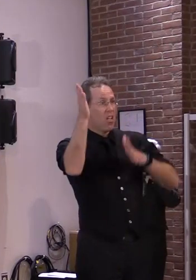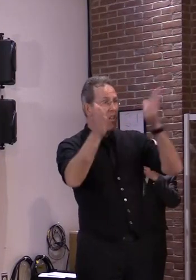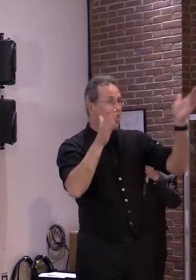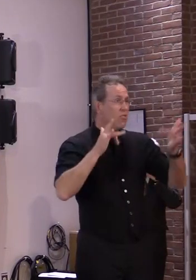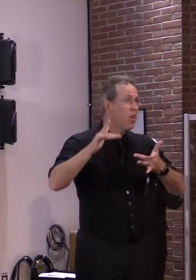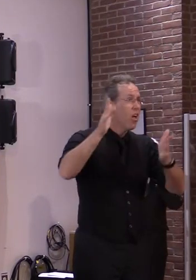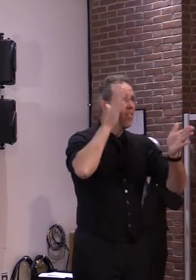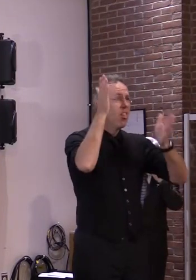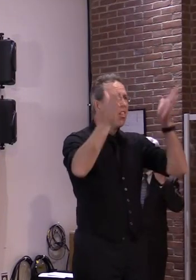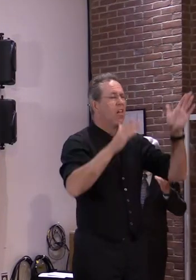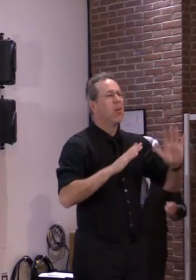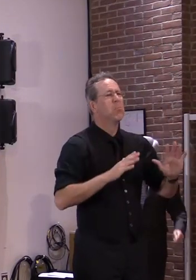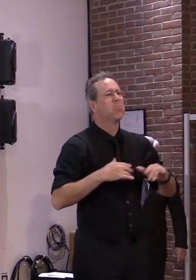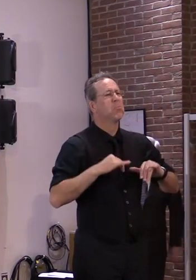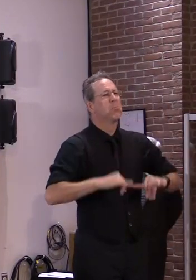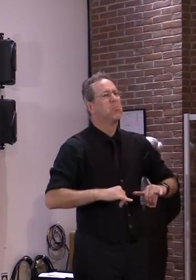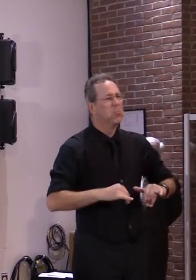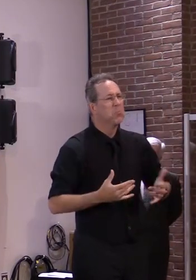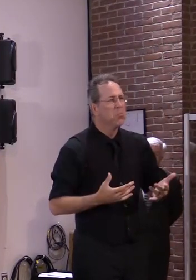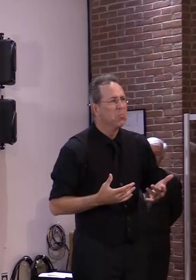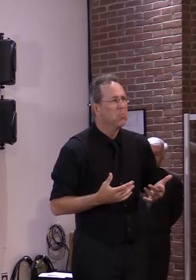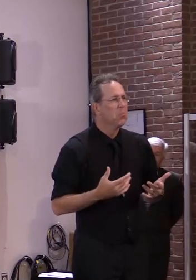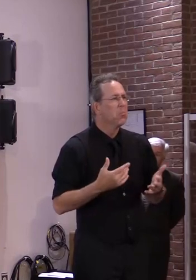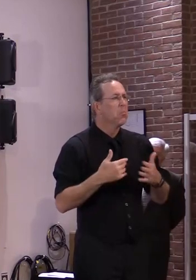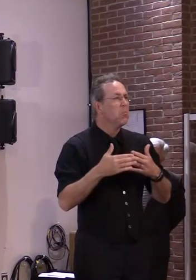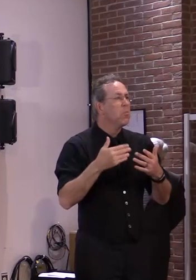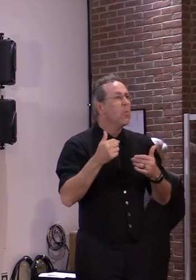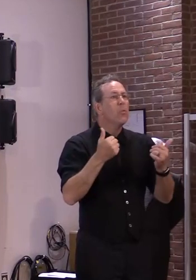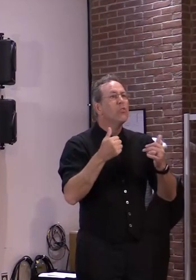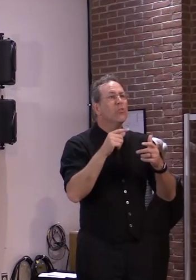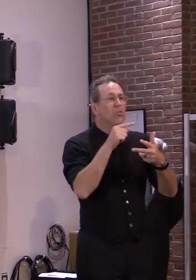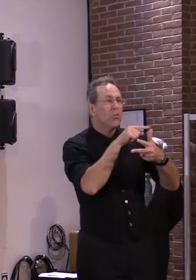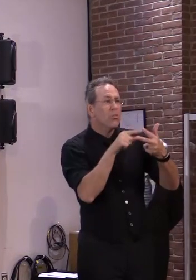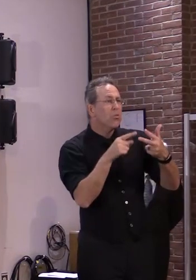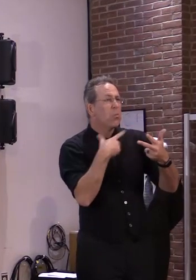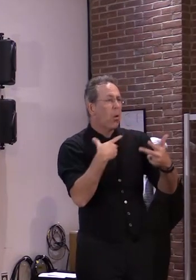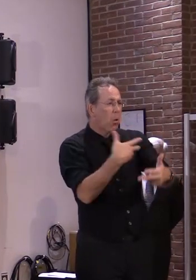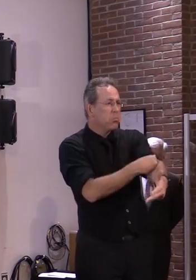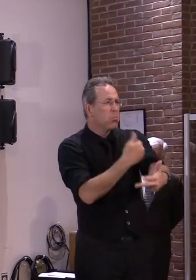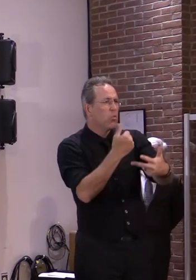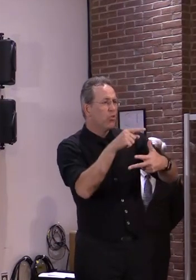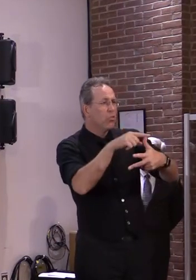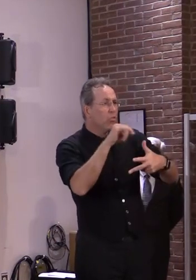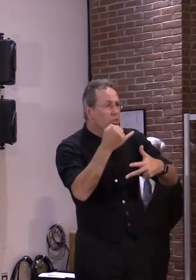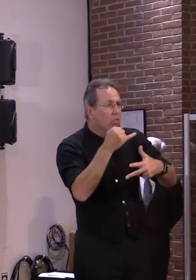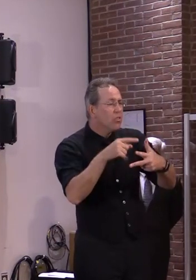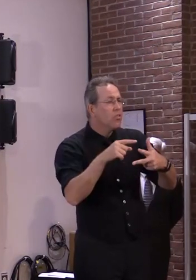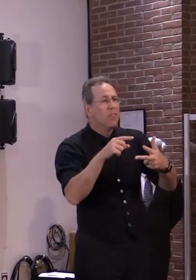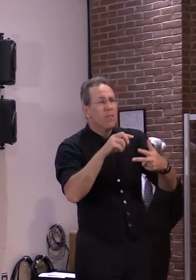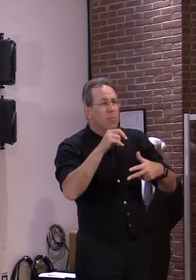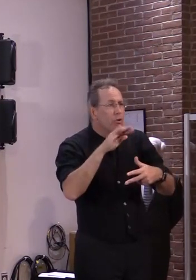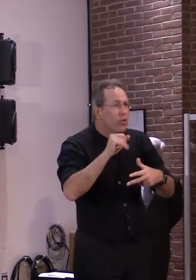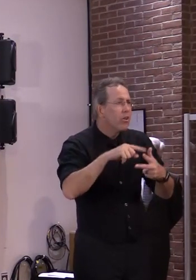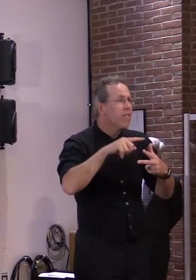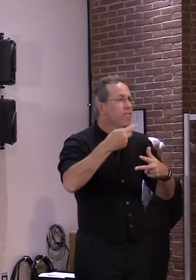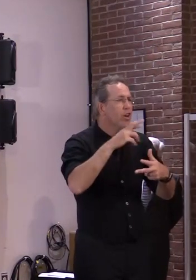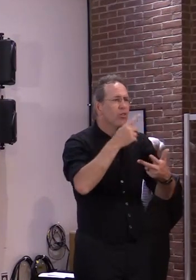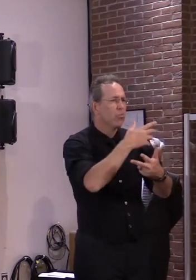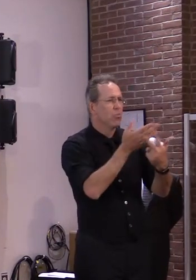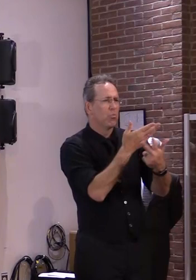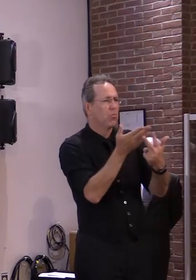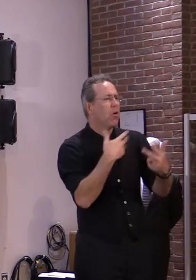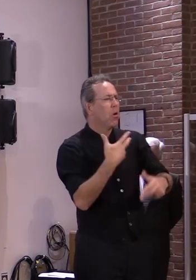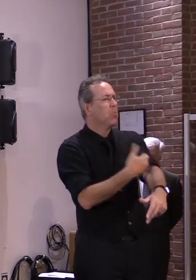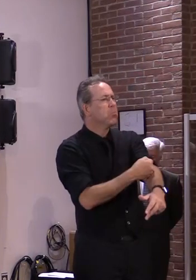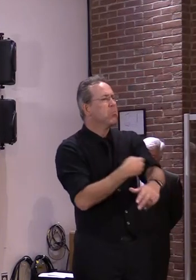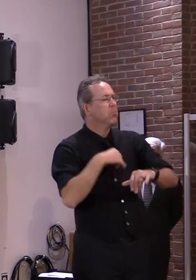got right now. They all are showing efficacy against the Delta variant, and we have such a very low rate of community